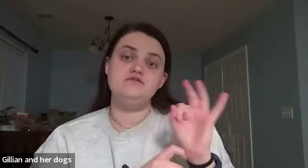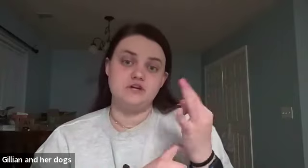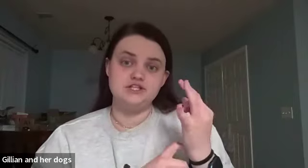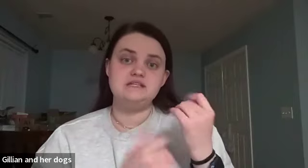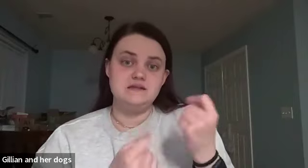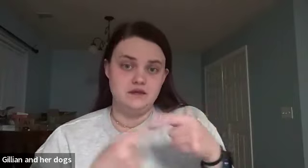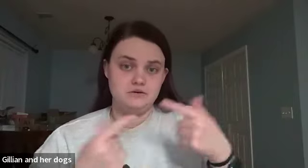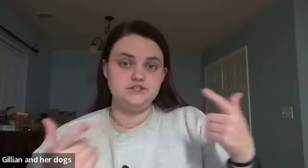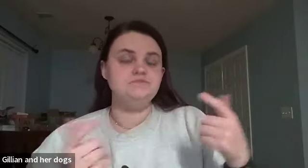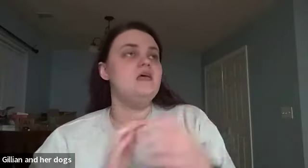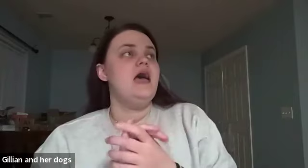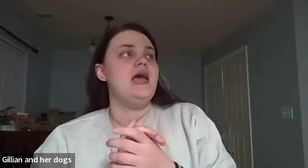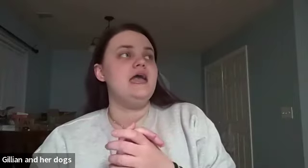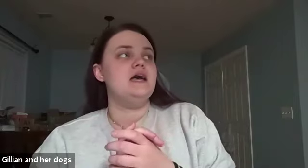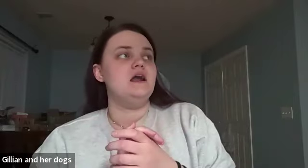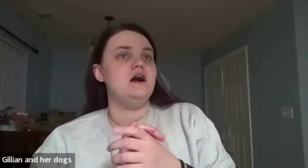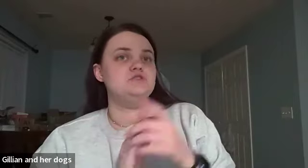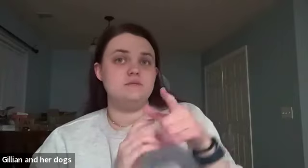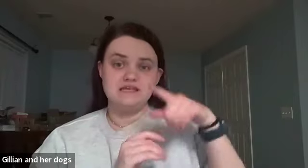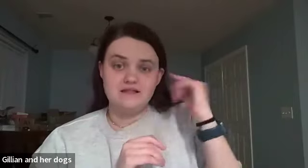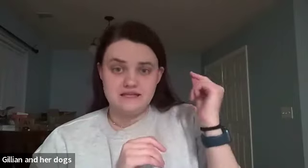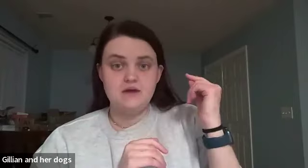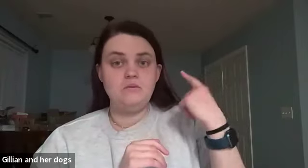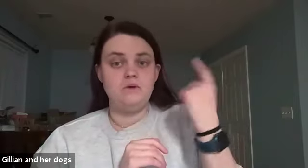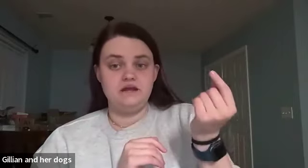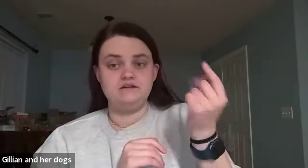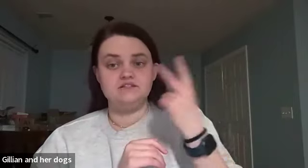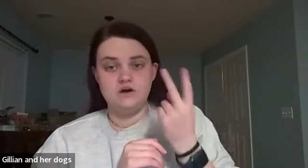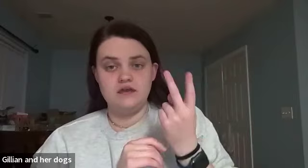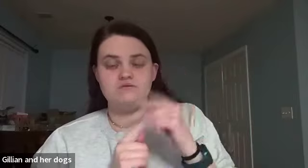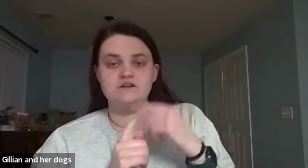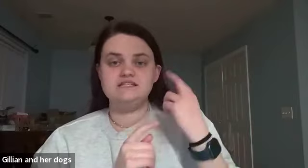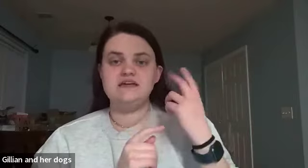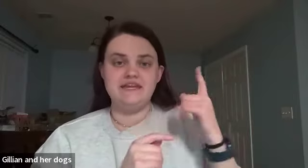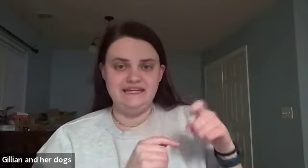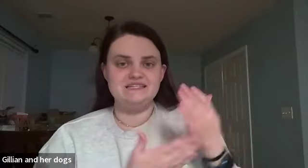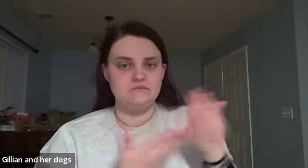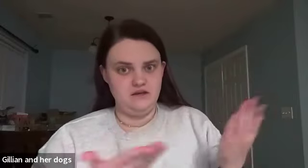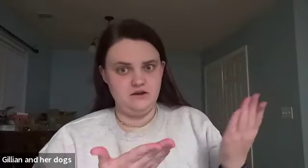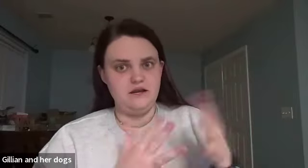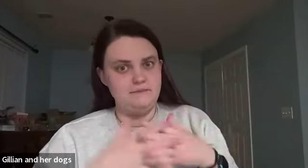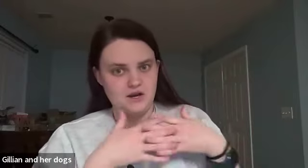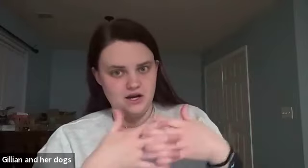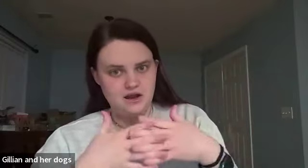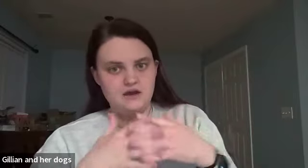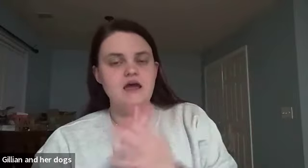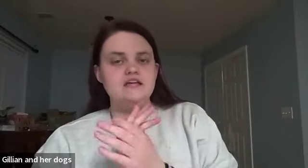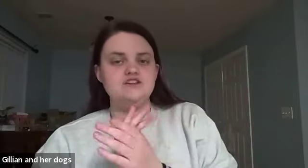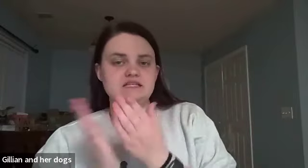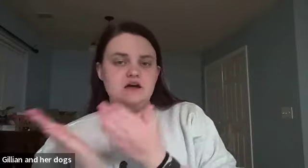their French sign language. And Thomas Gallaudet saw it and realized that they needed something here in America. And so that's